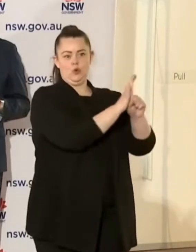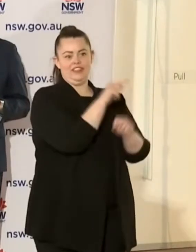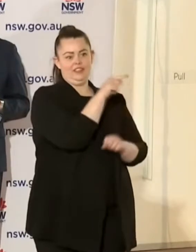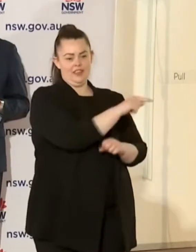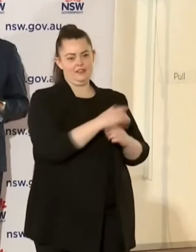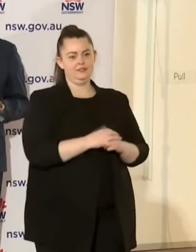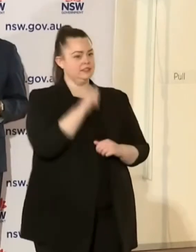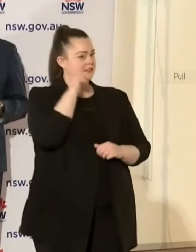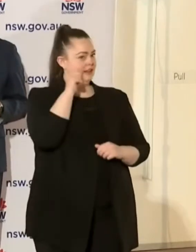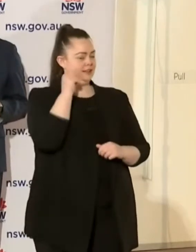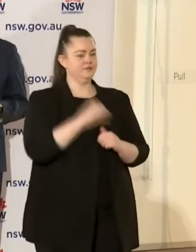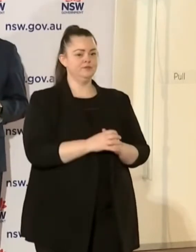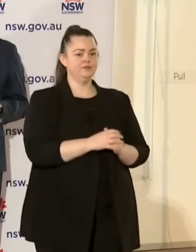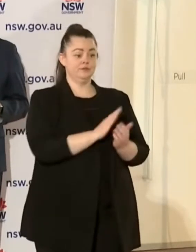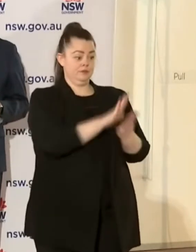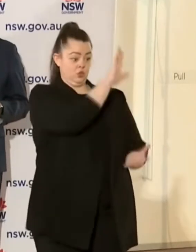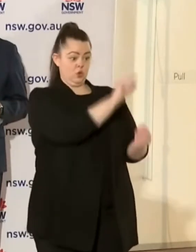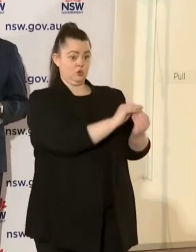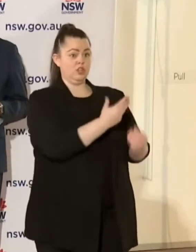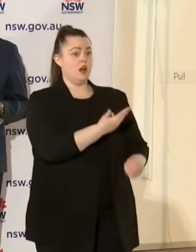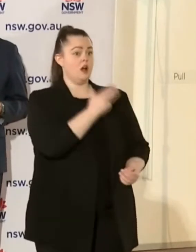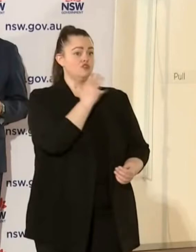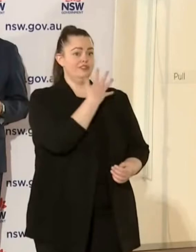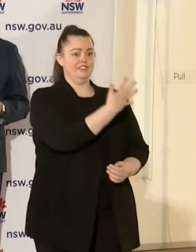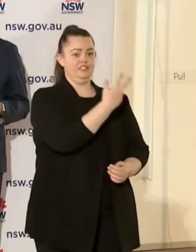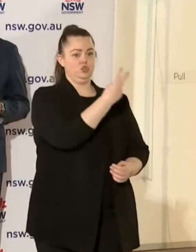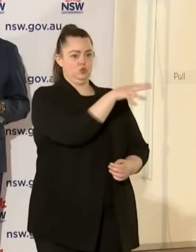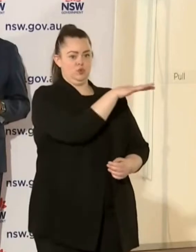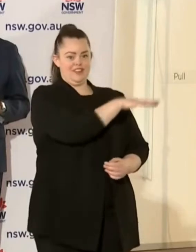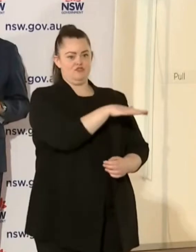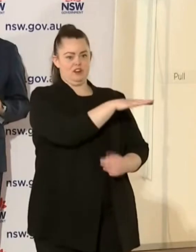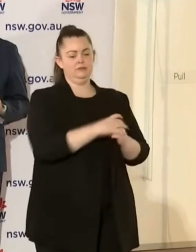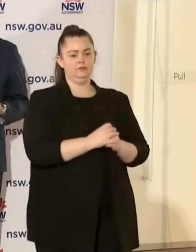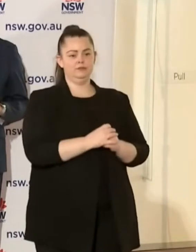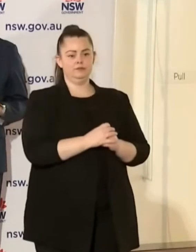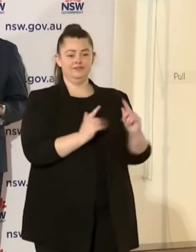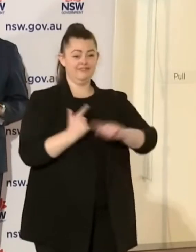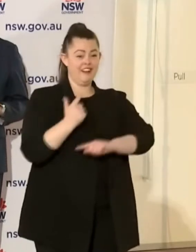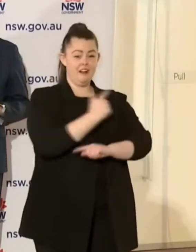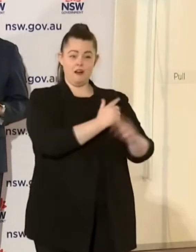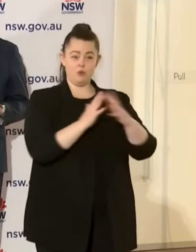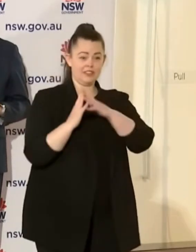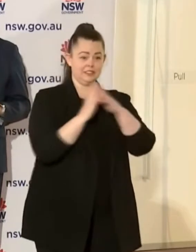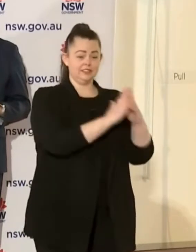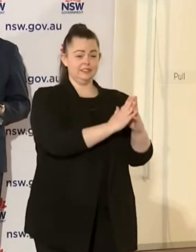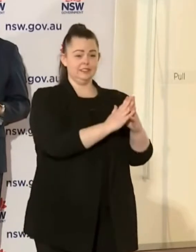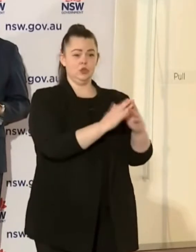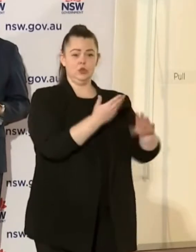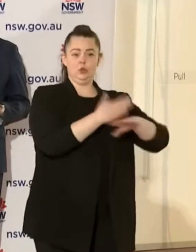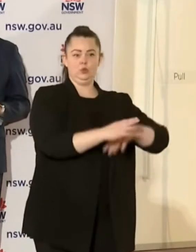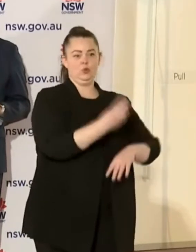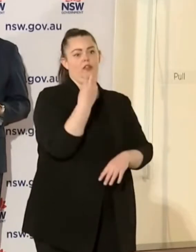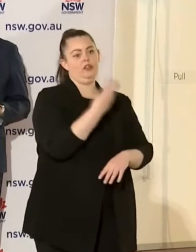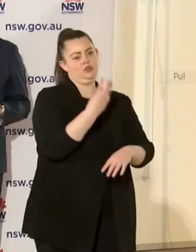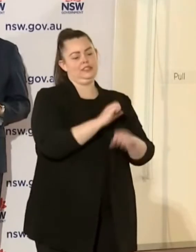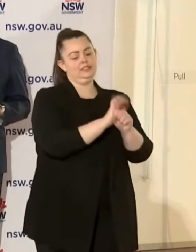o'clock last night, bringing the total number to 952. In the far west, there's been 13